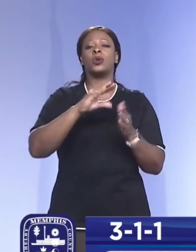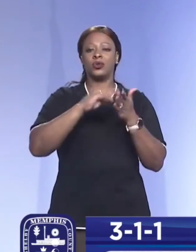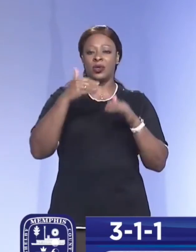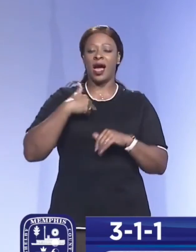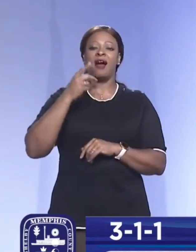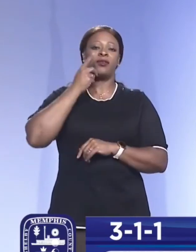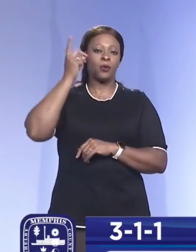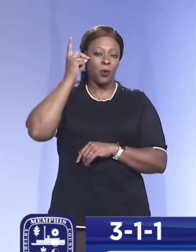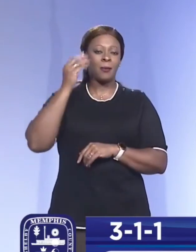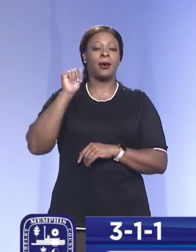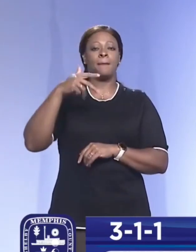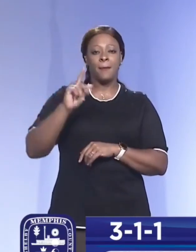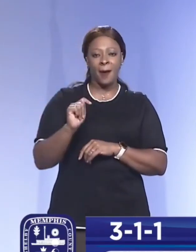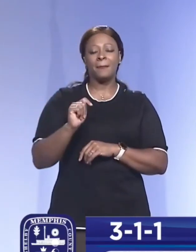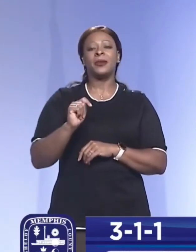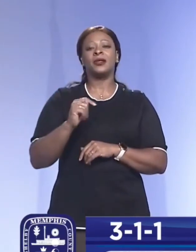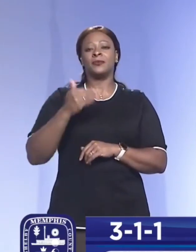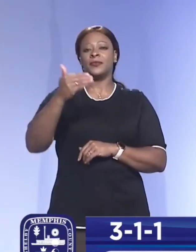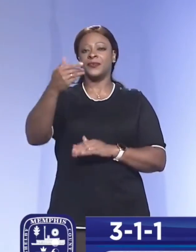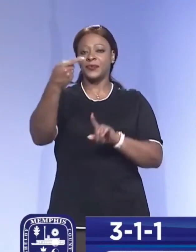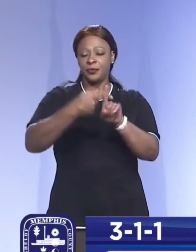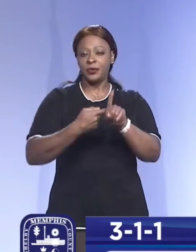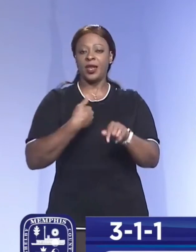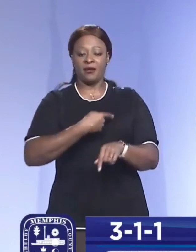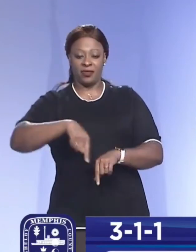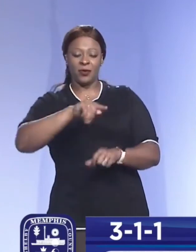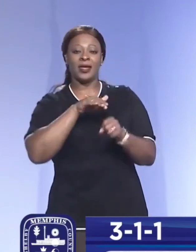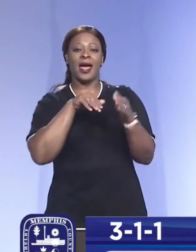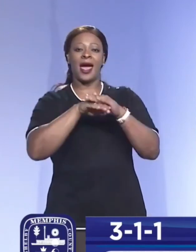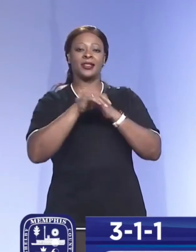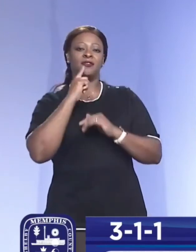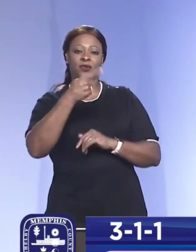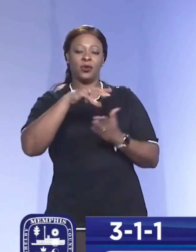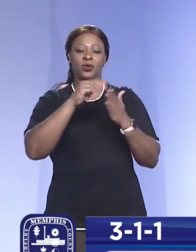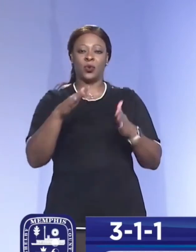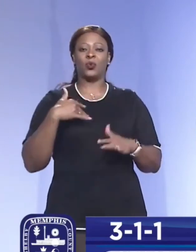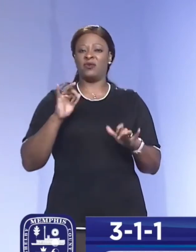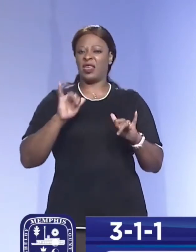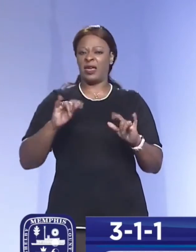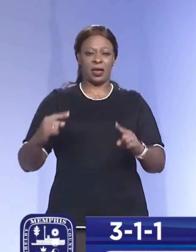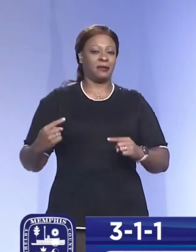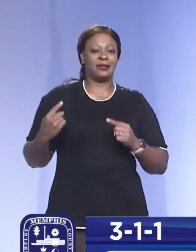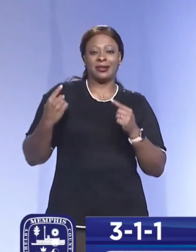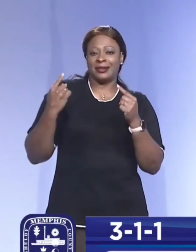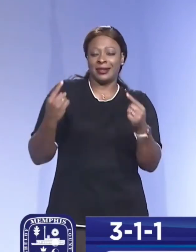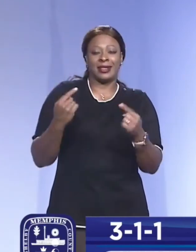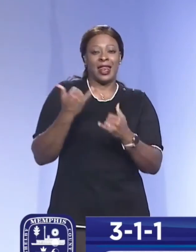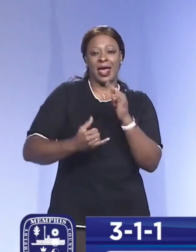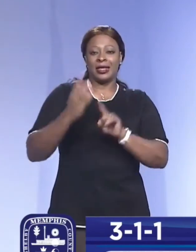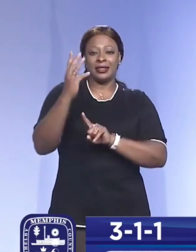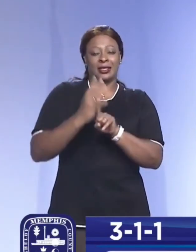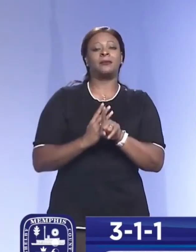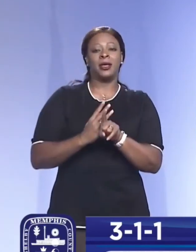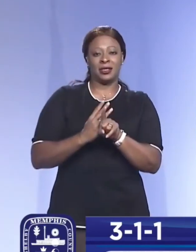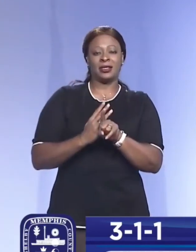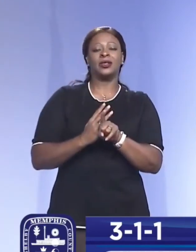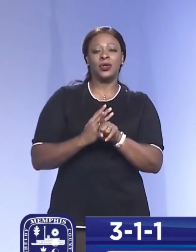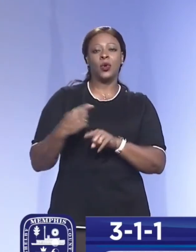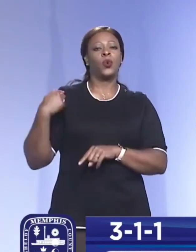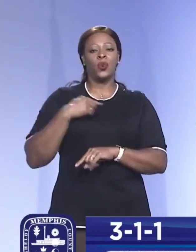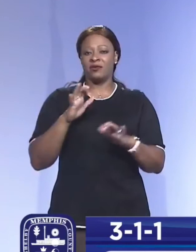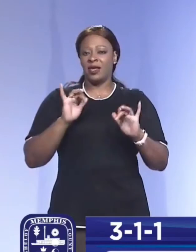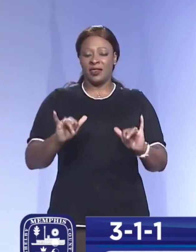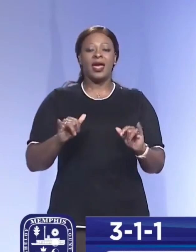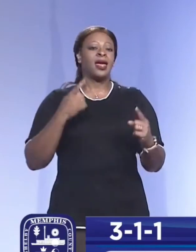in the coming months. And as I referenced for you, we've done that throughout the course of the past 6 months. And we've done